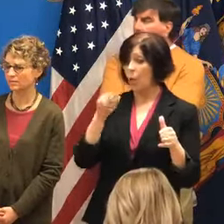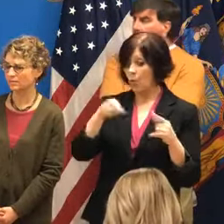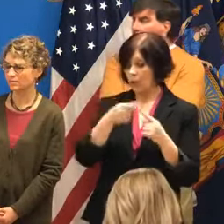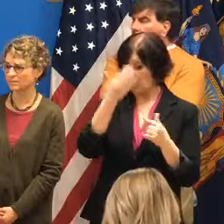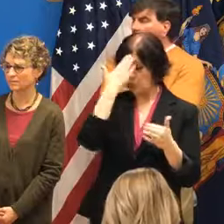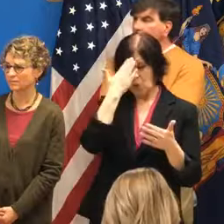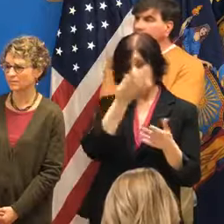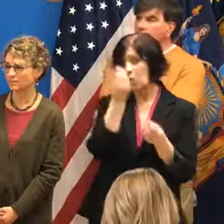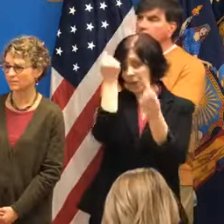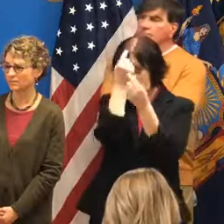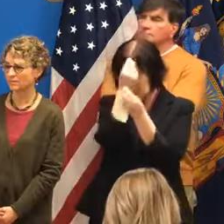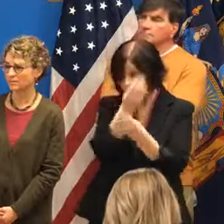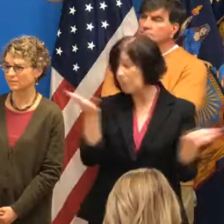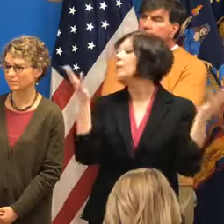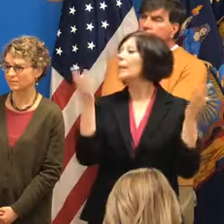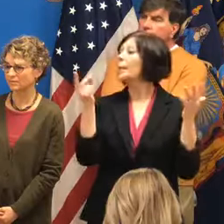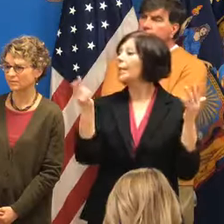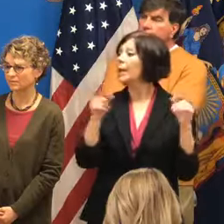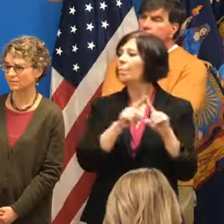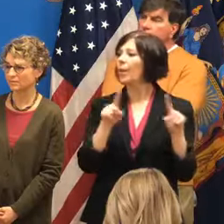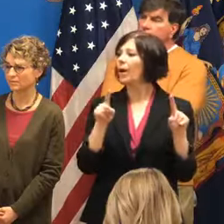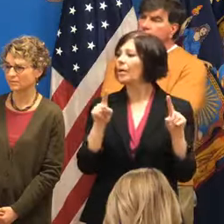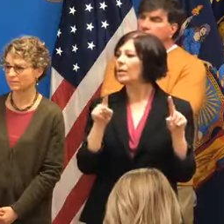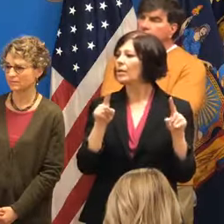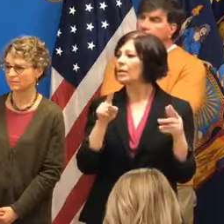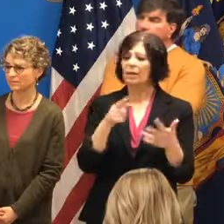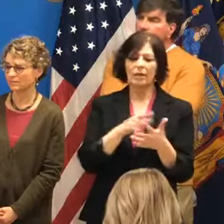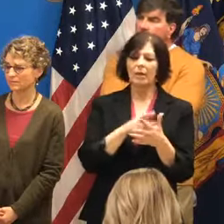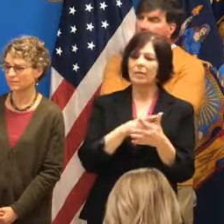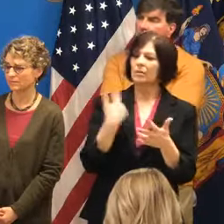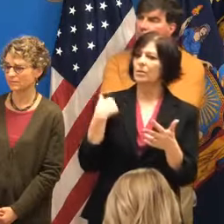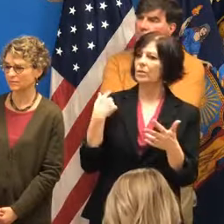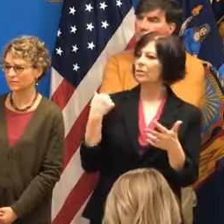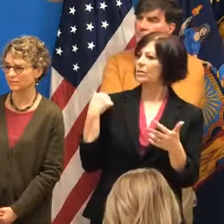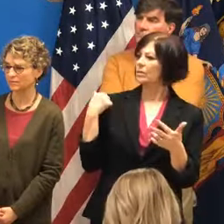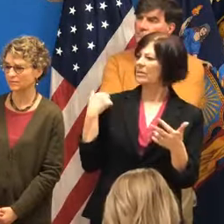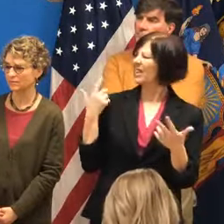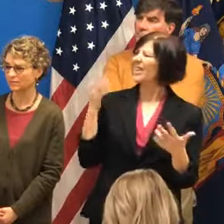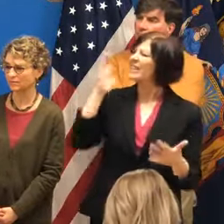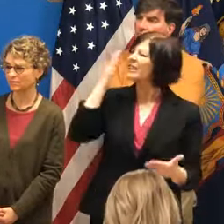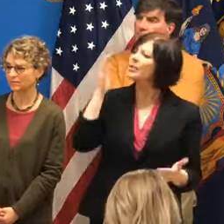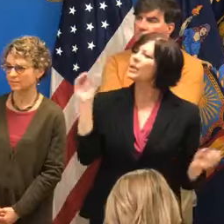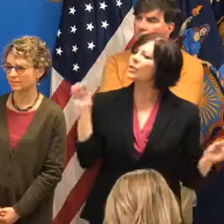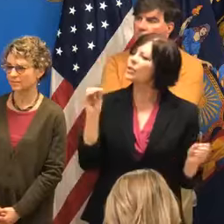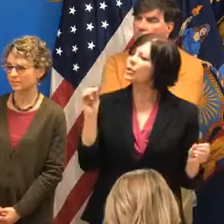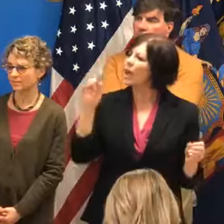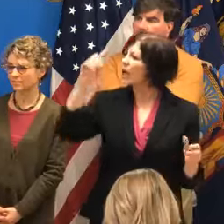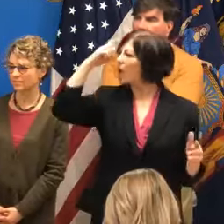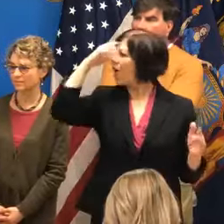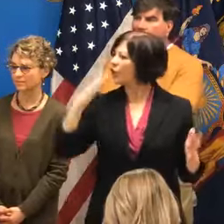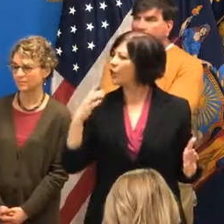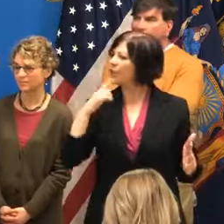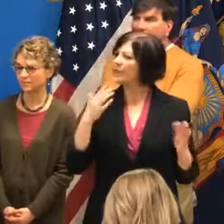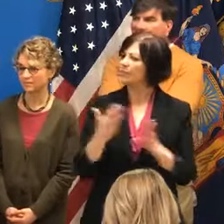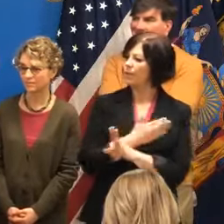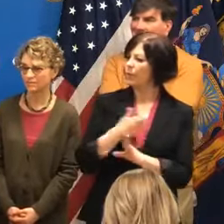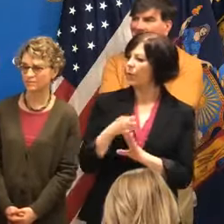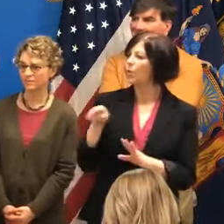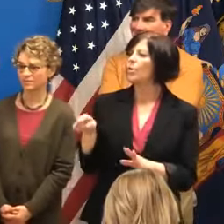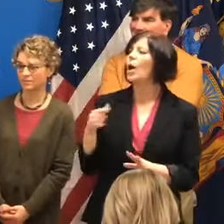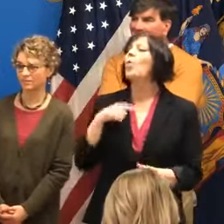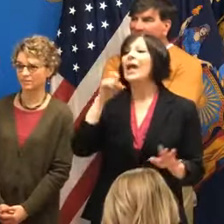that information immediately, but that information was actually first disclosed by the governor's office. It seems like the governor's office has been ahead. We actually